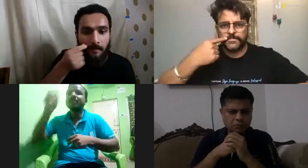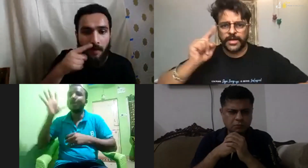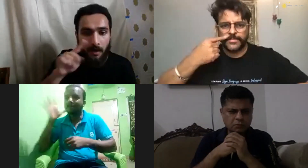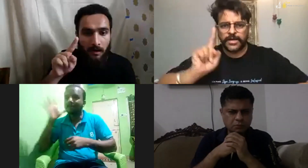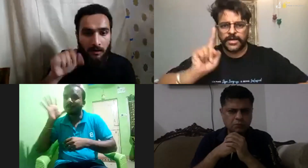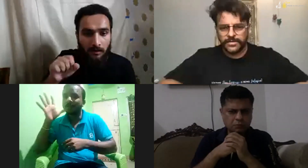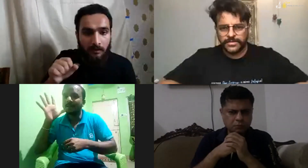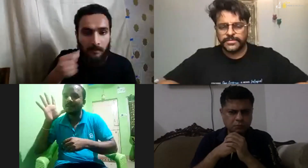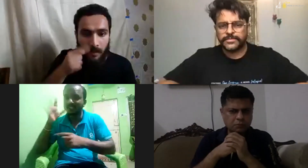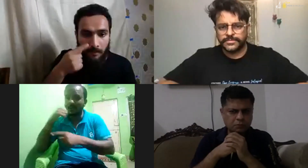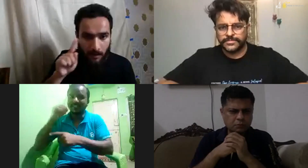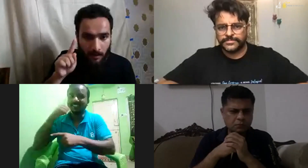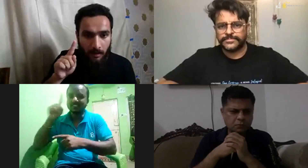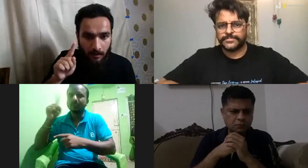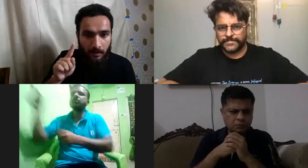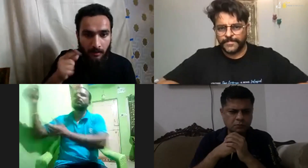Right. father, Yeah, father.